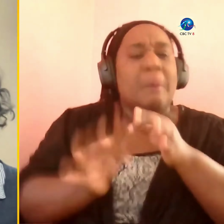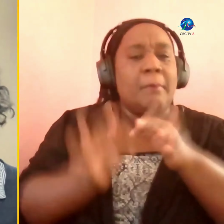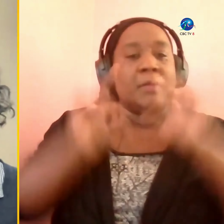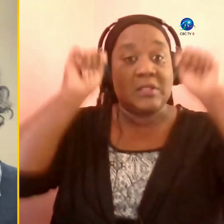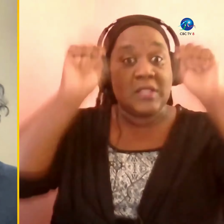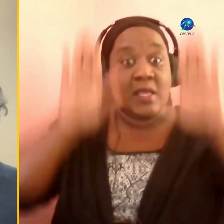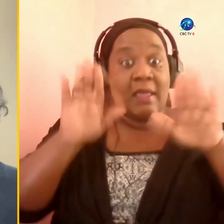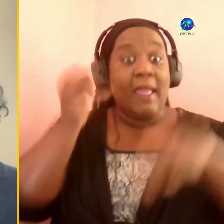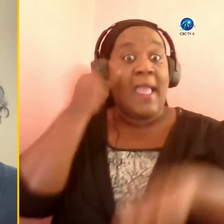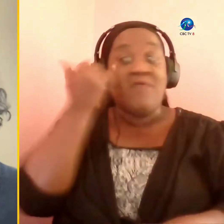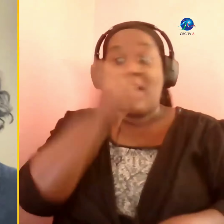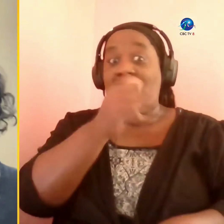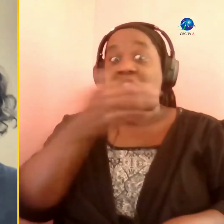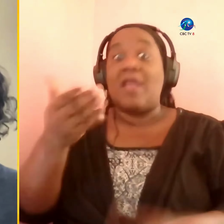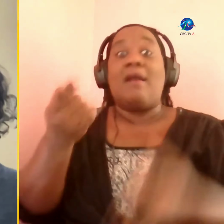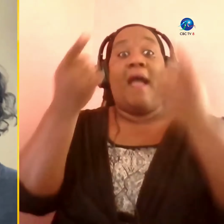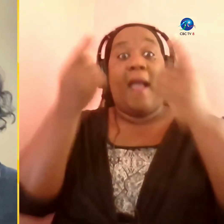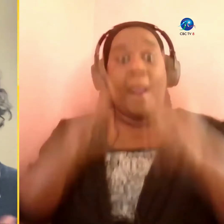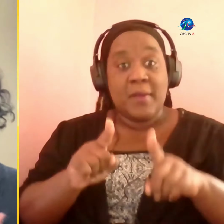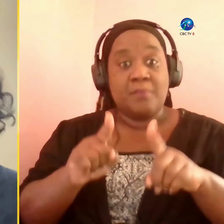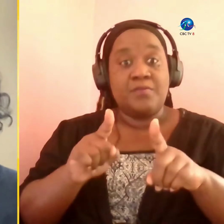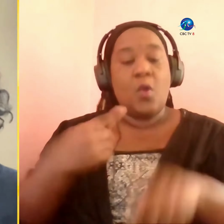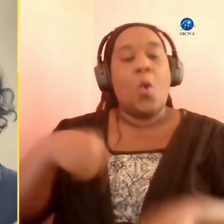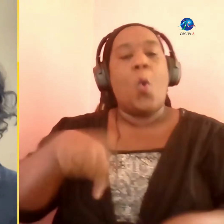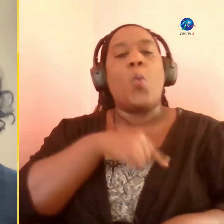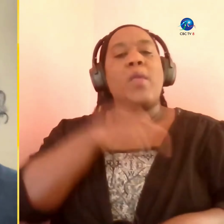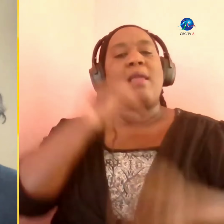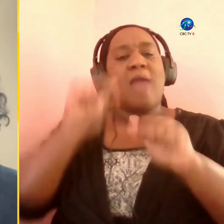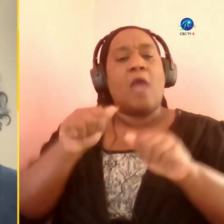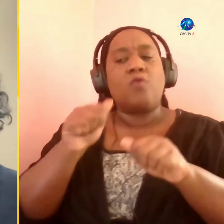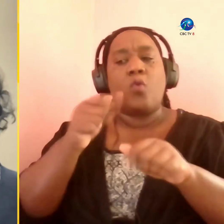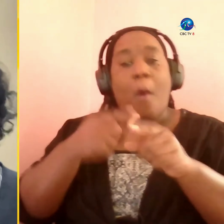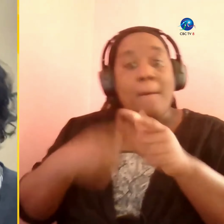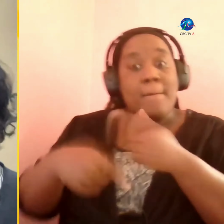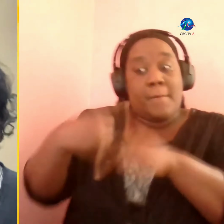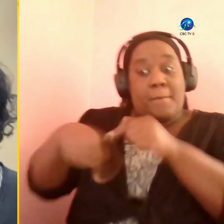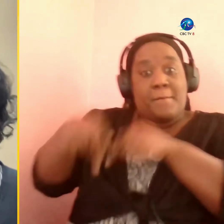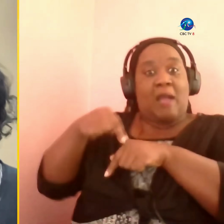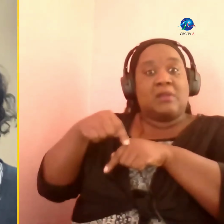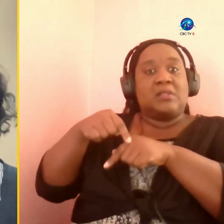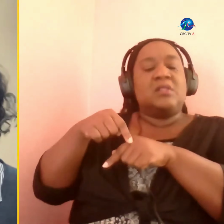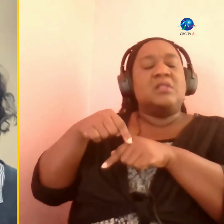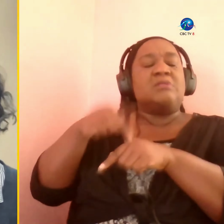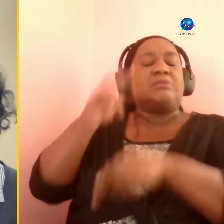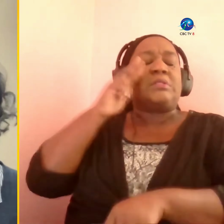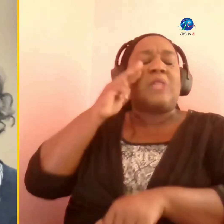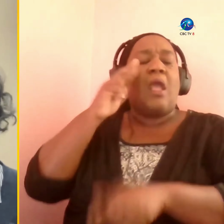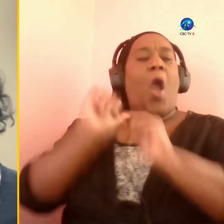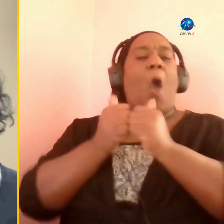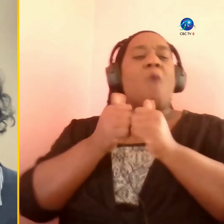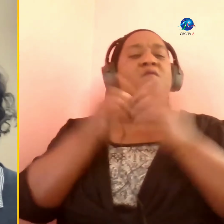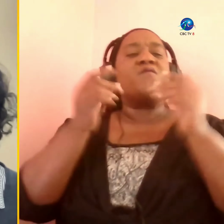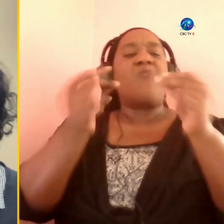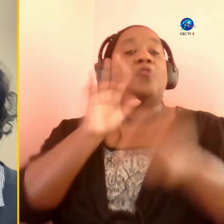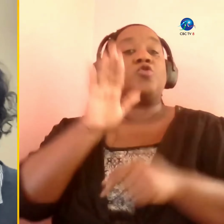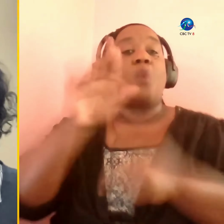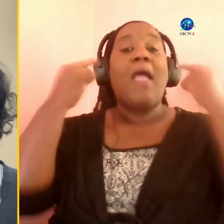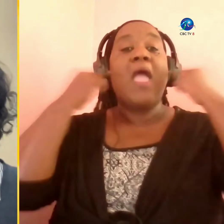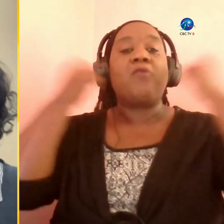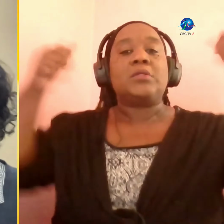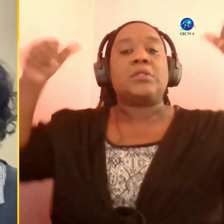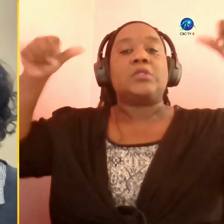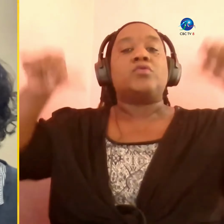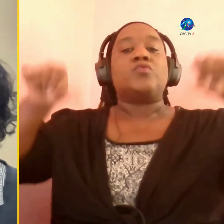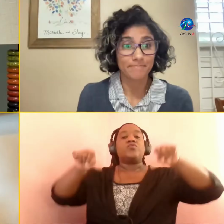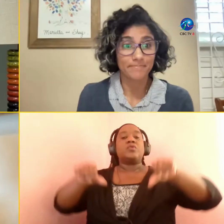we can then go back to that and compare and see how fast your hearing is decreasing, those kinds of things.